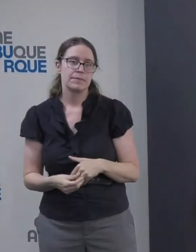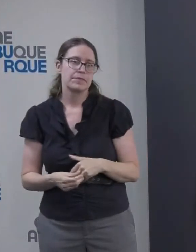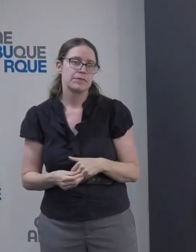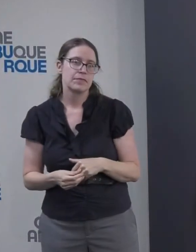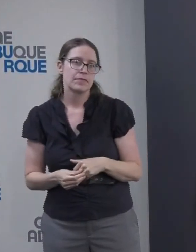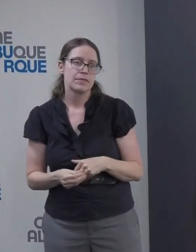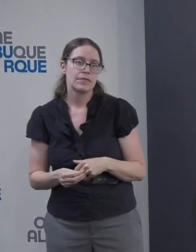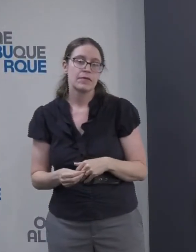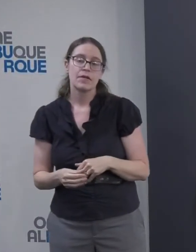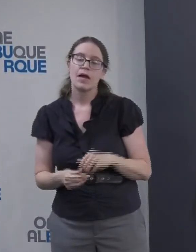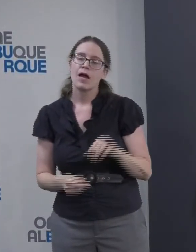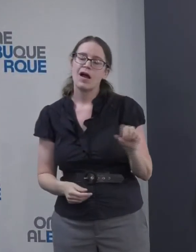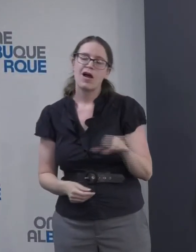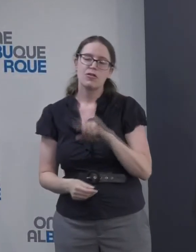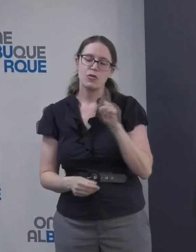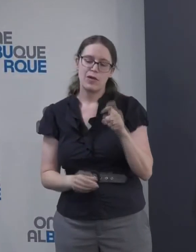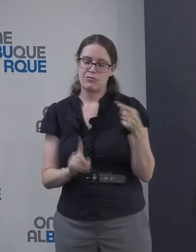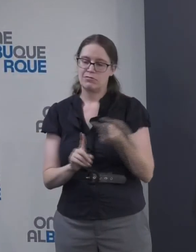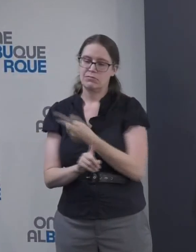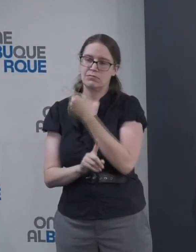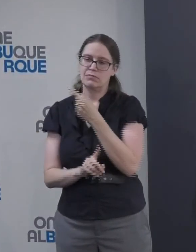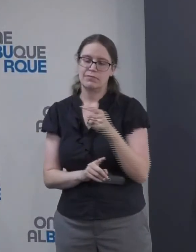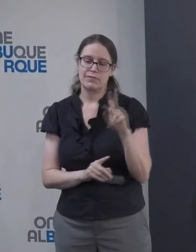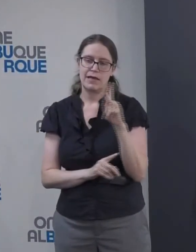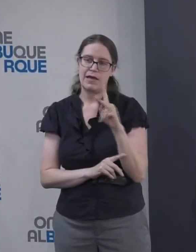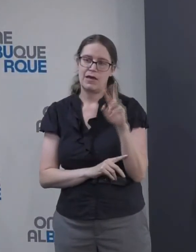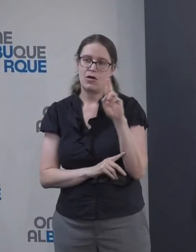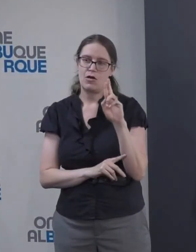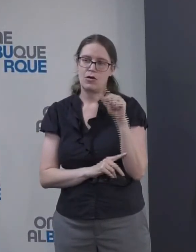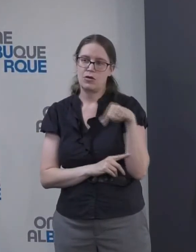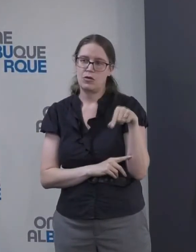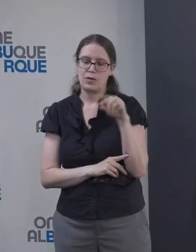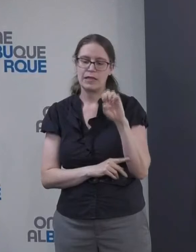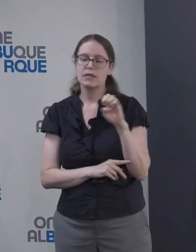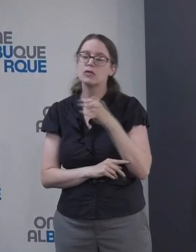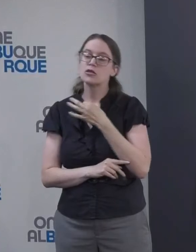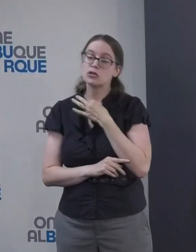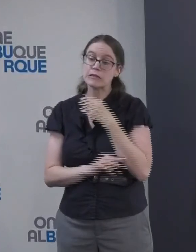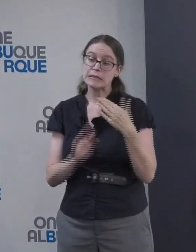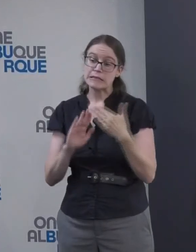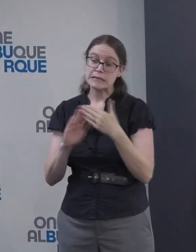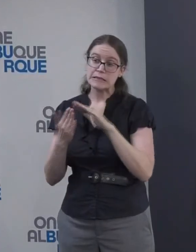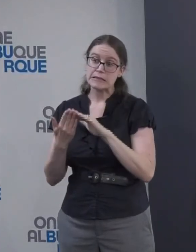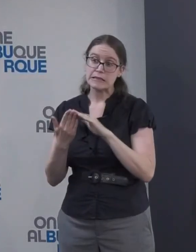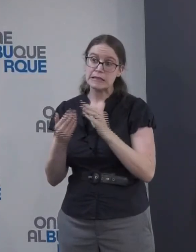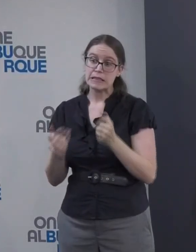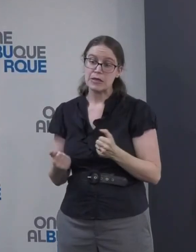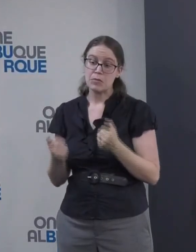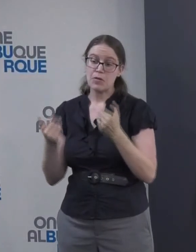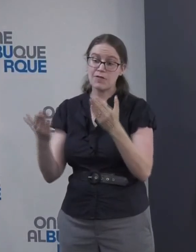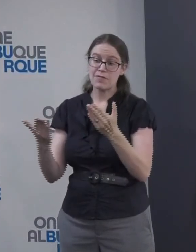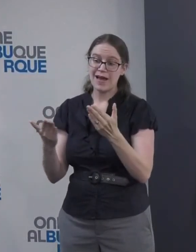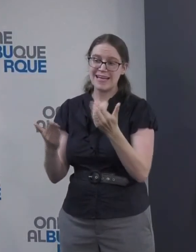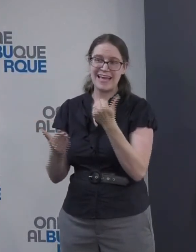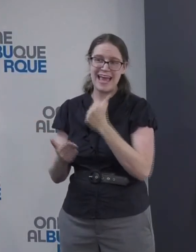to this, but from KRQE News. Is the city providing any tax breaks or incentives toward the Amazon Fulfillment